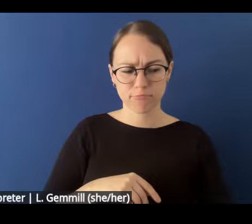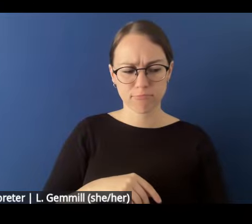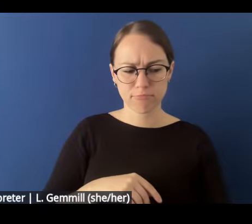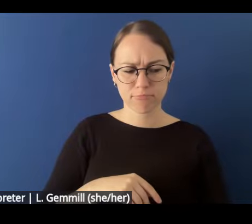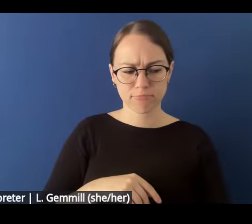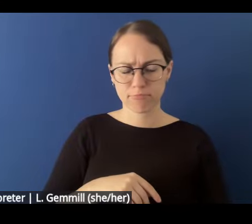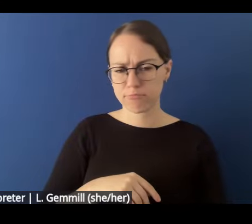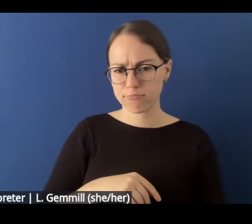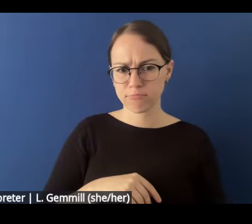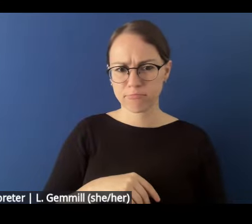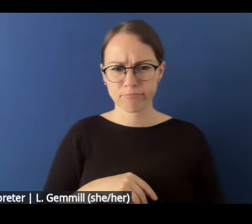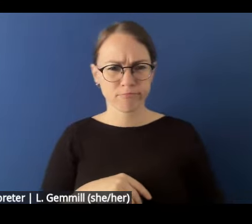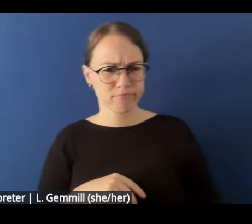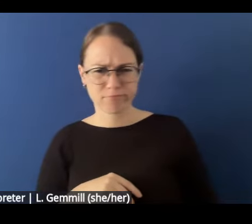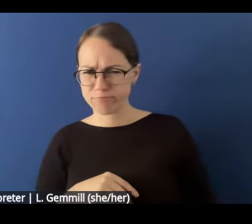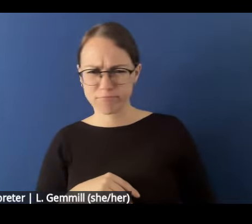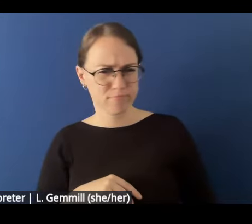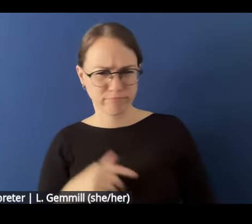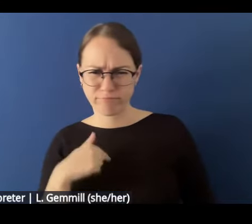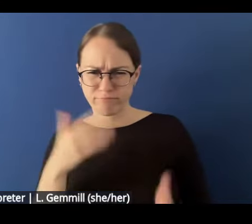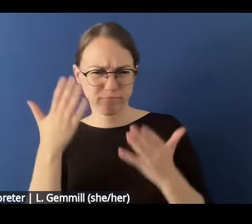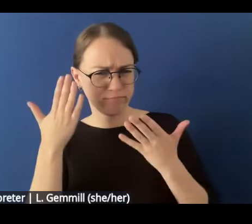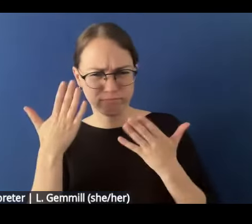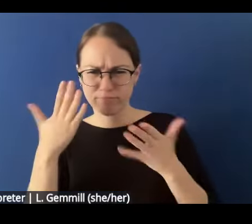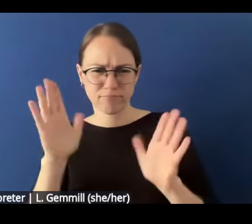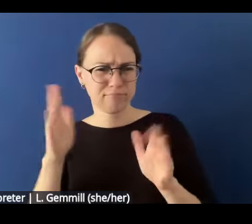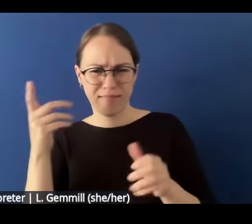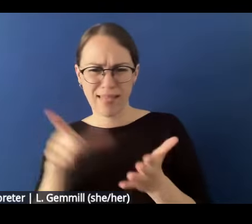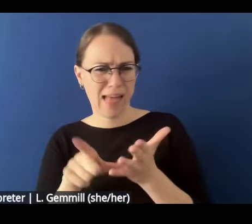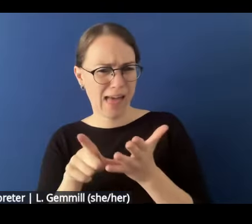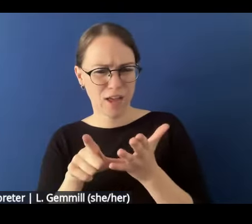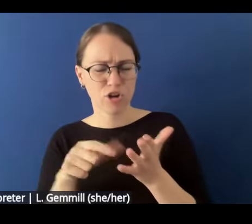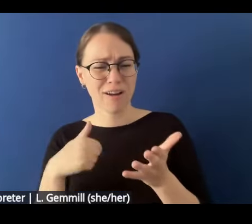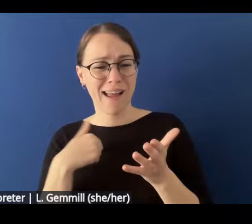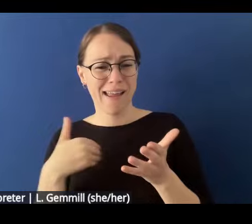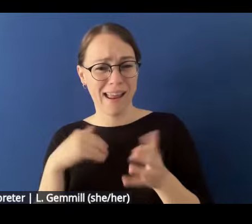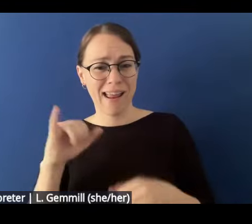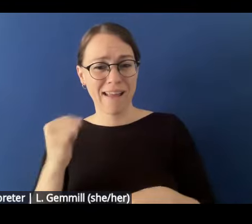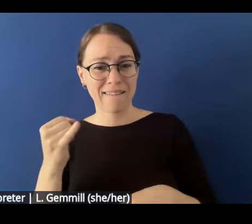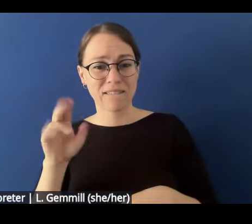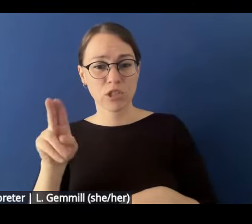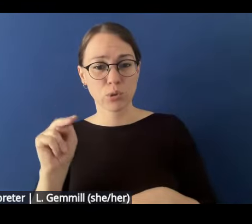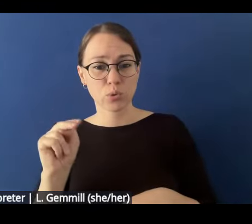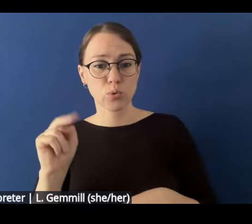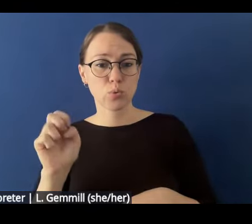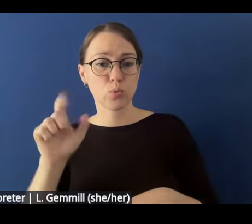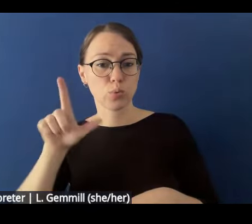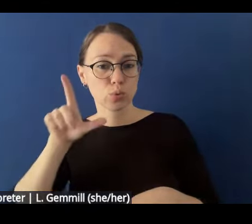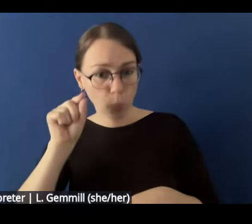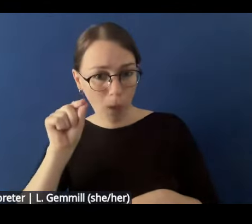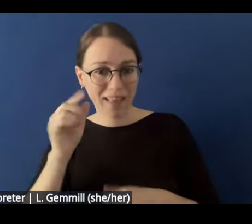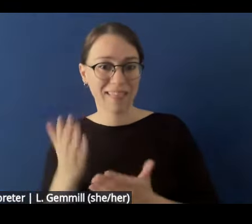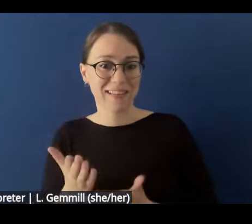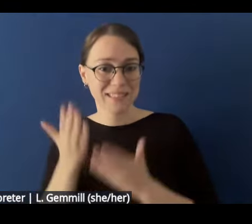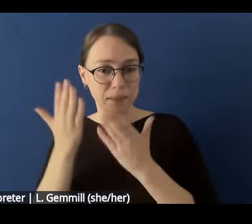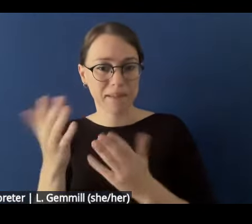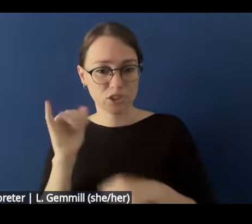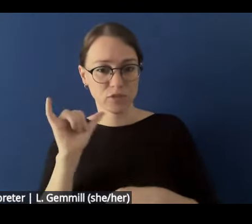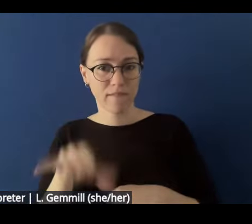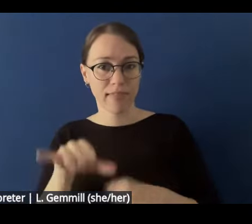don't have a letter dated included June an 25th. Appendix A. I have a June 20th submission of the petition, and the only